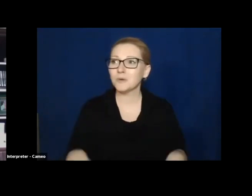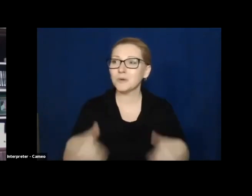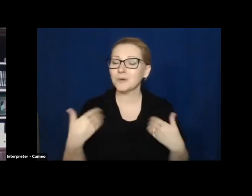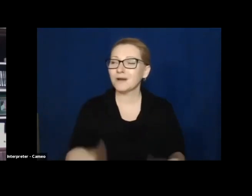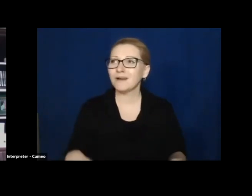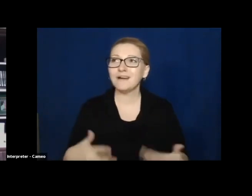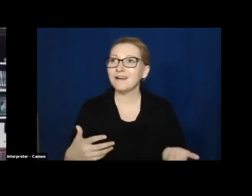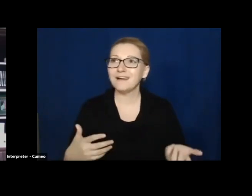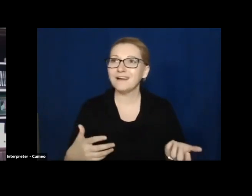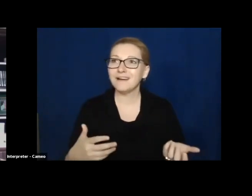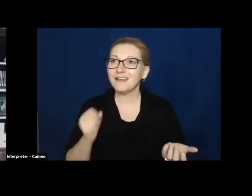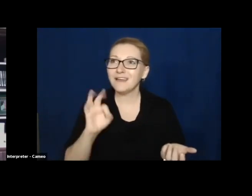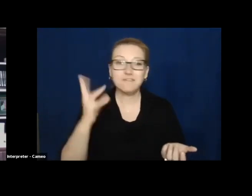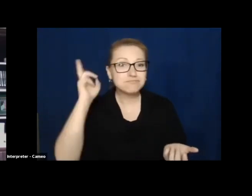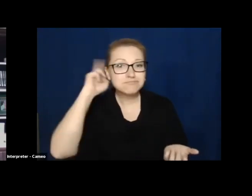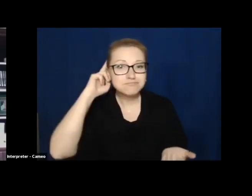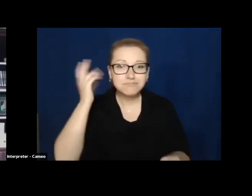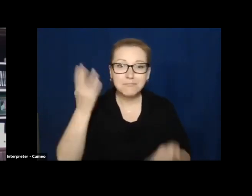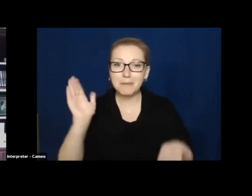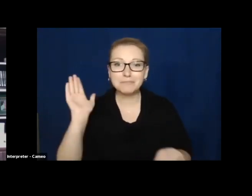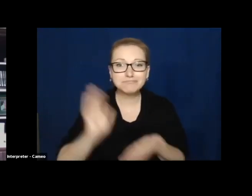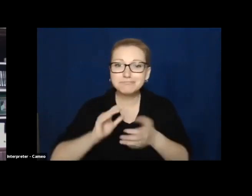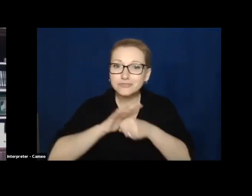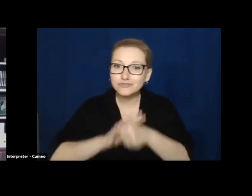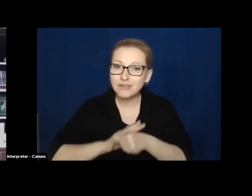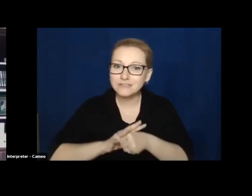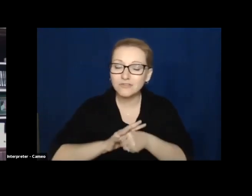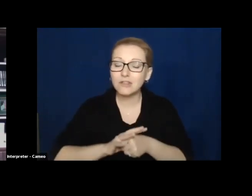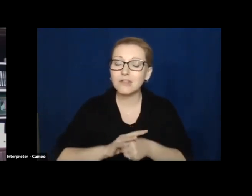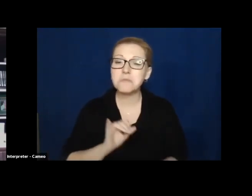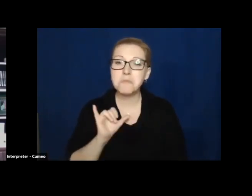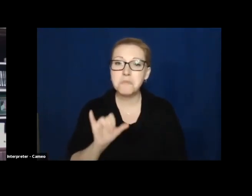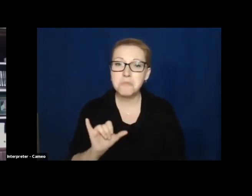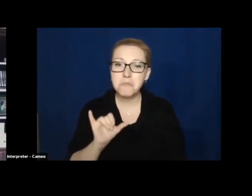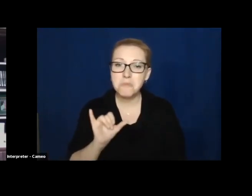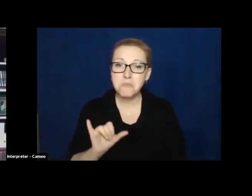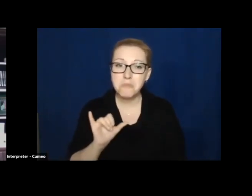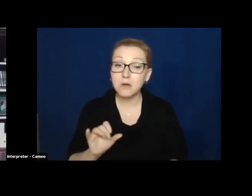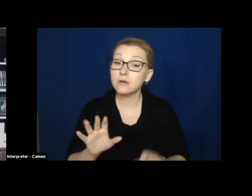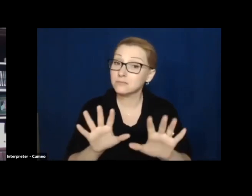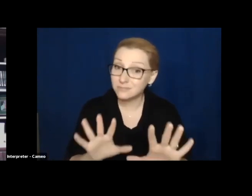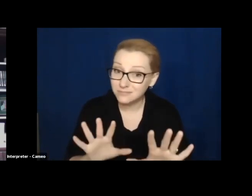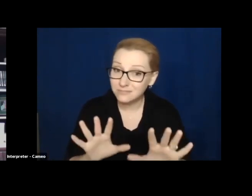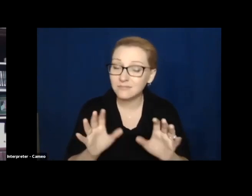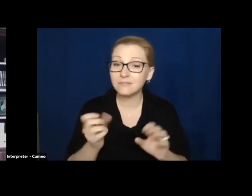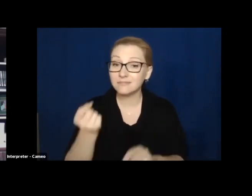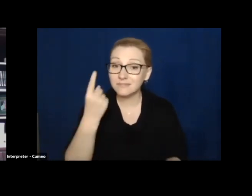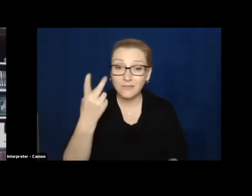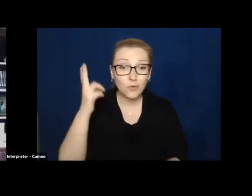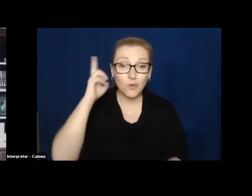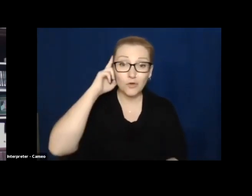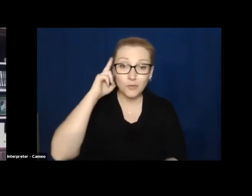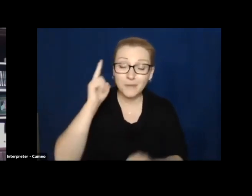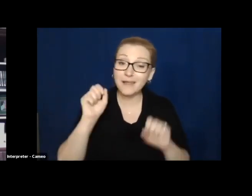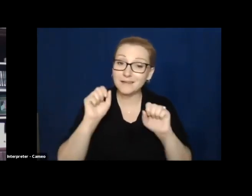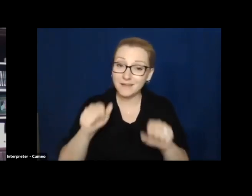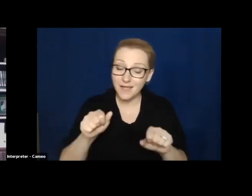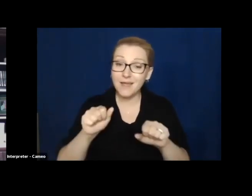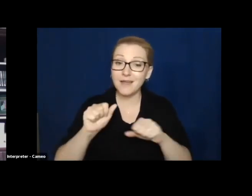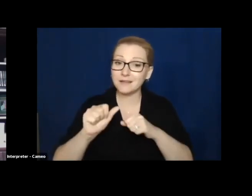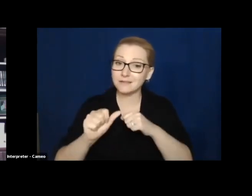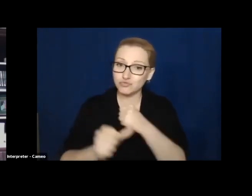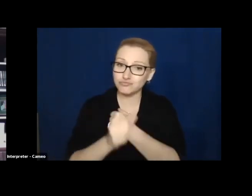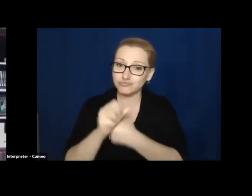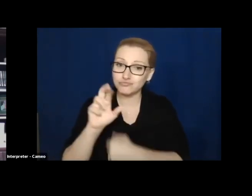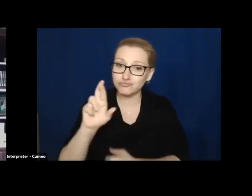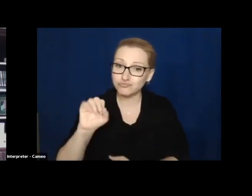stressful and that it was free-flowing. While there are many risks that come with cochlear implantation,